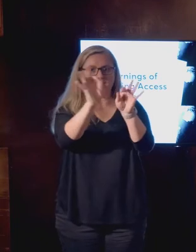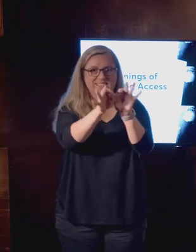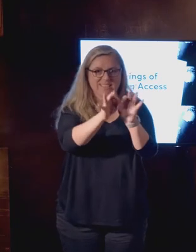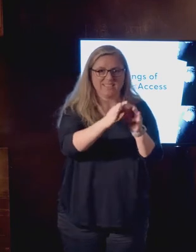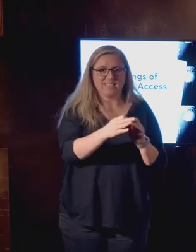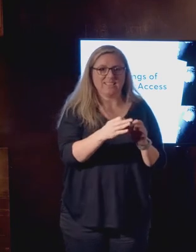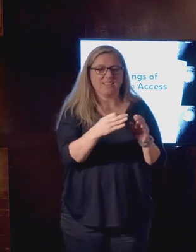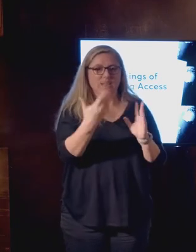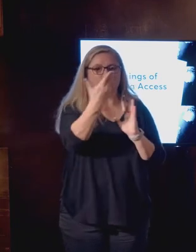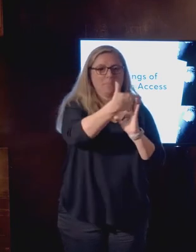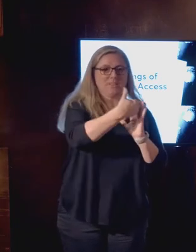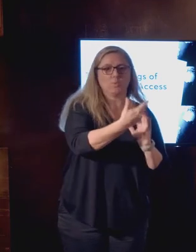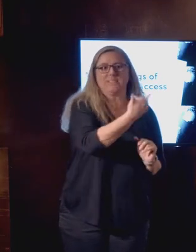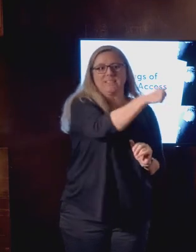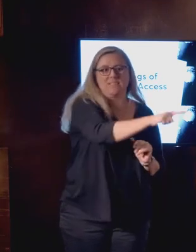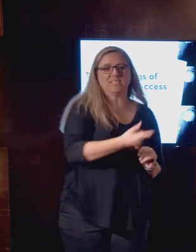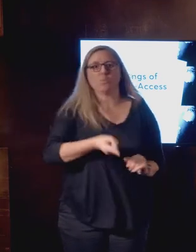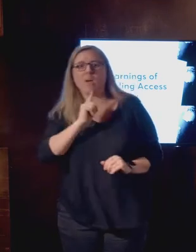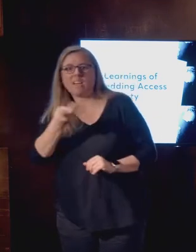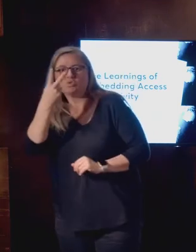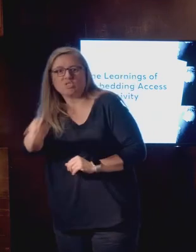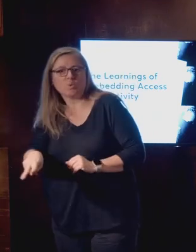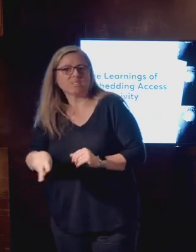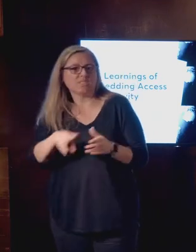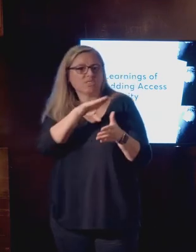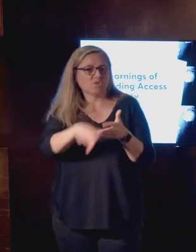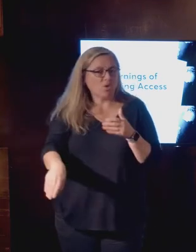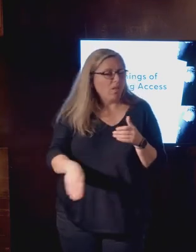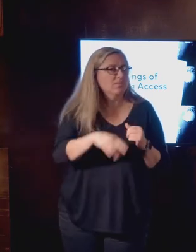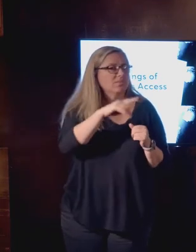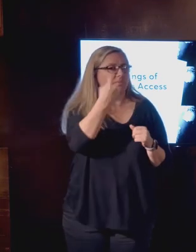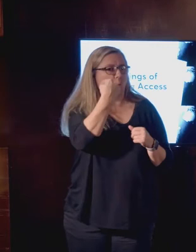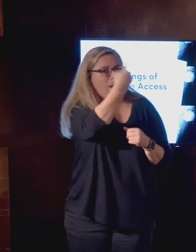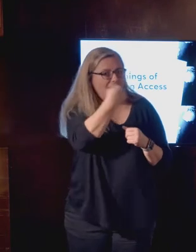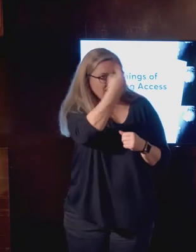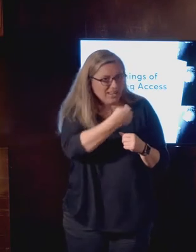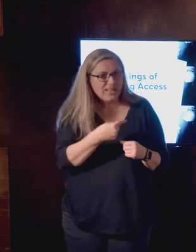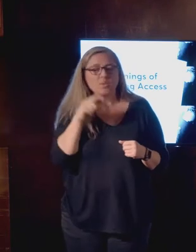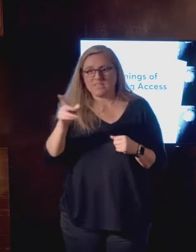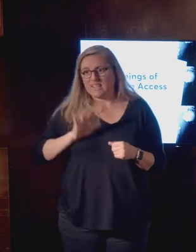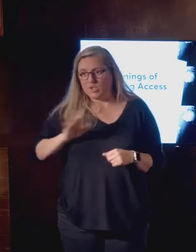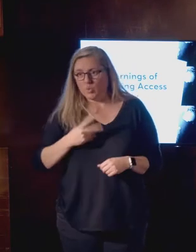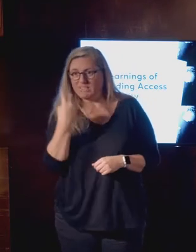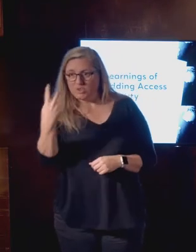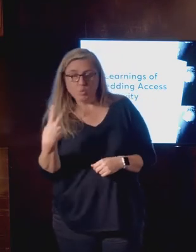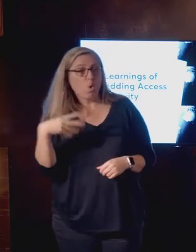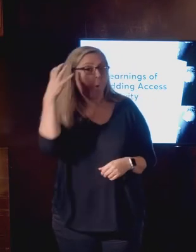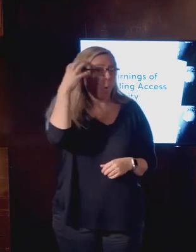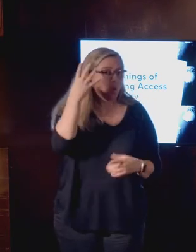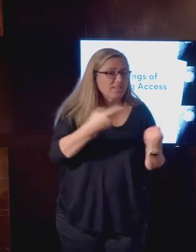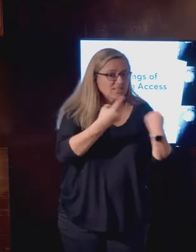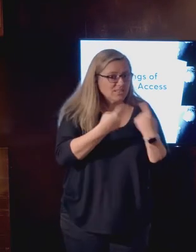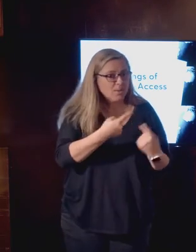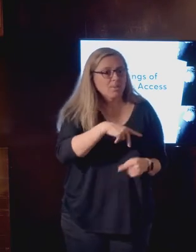between $70 and $120 an hour, and generally you need two for a minimum booking of 2 hours, and audio description can be